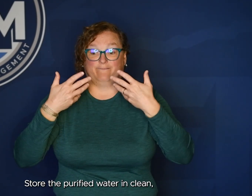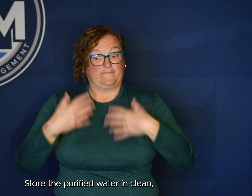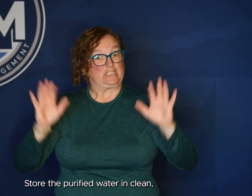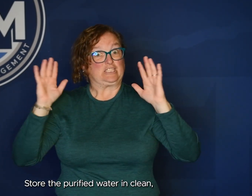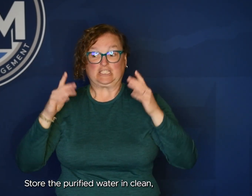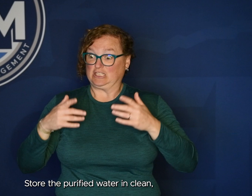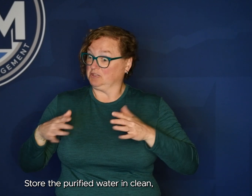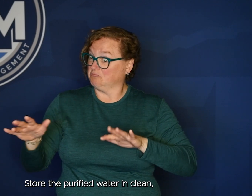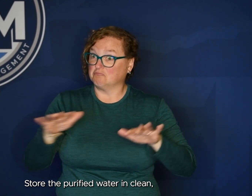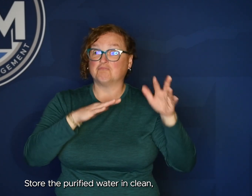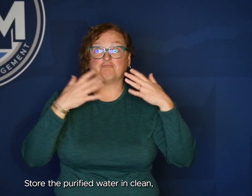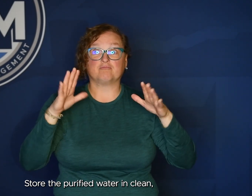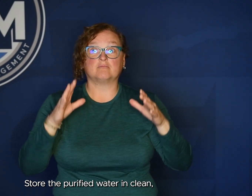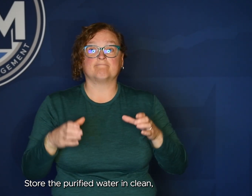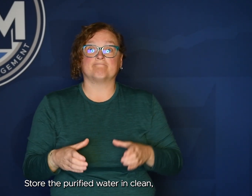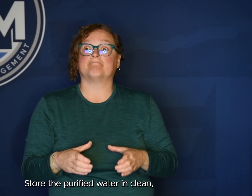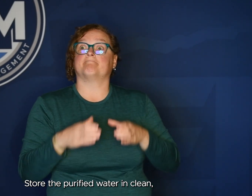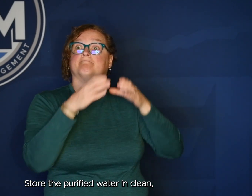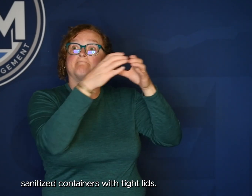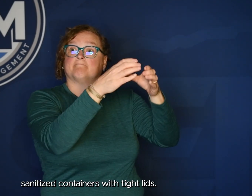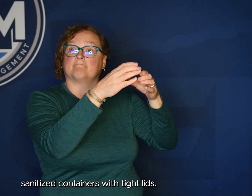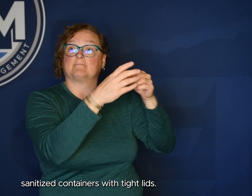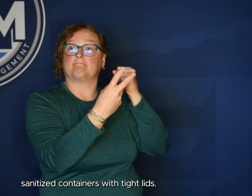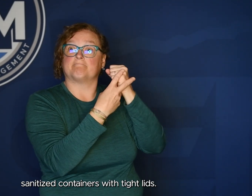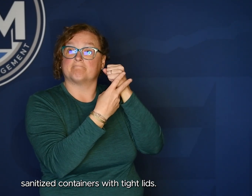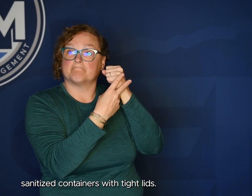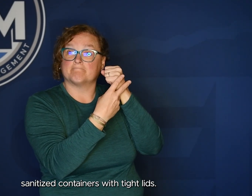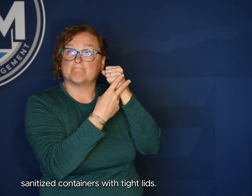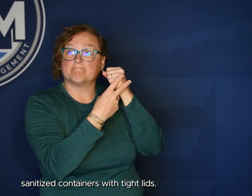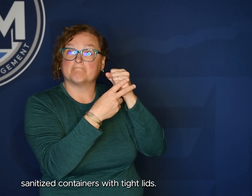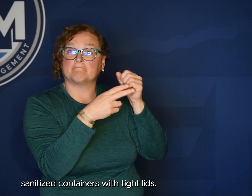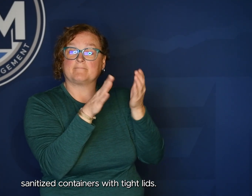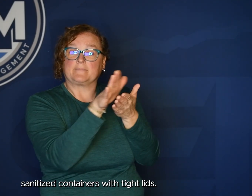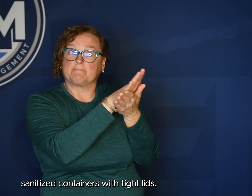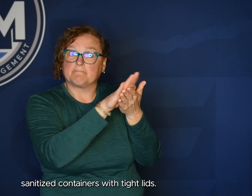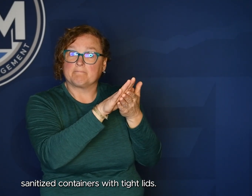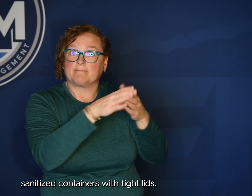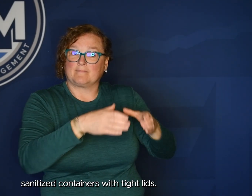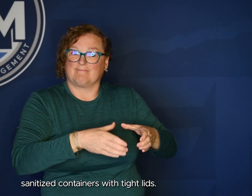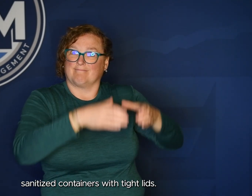Store the purified water in clean, sanitized containers with tight lids.